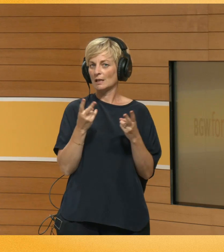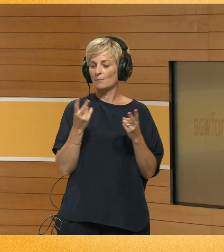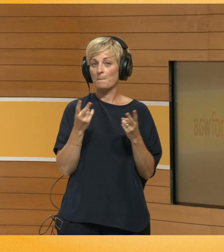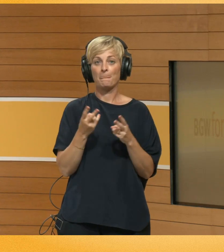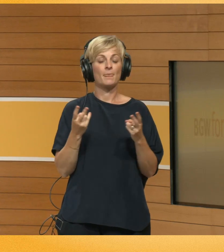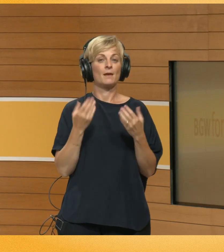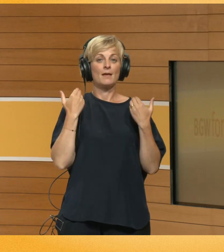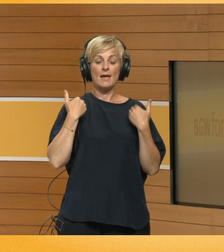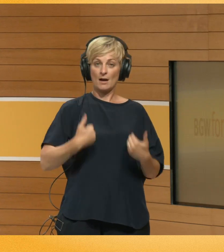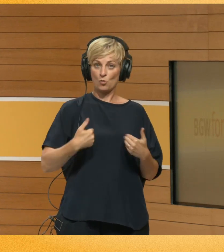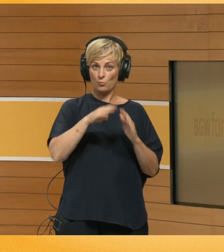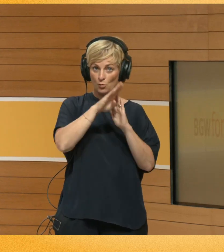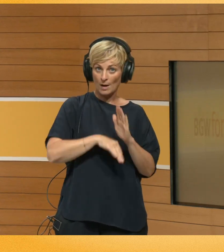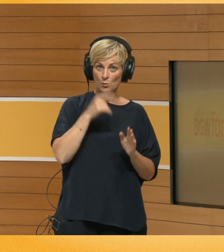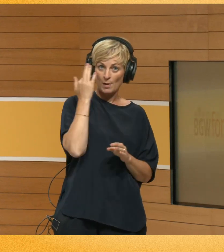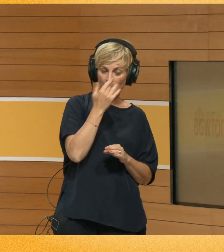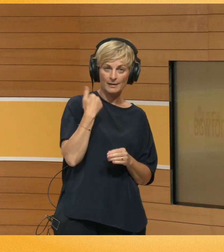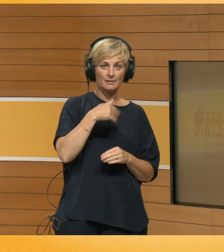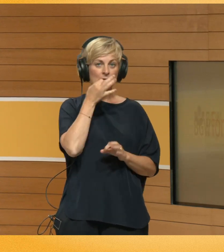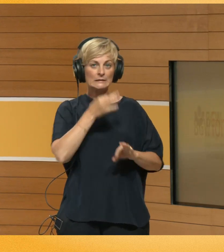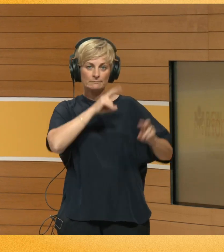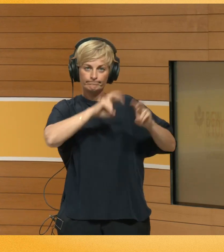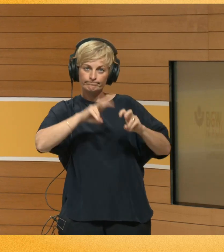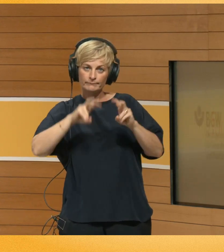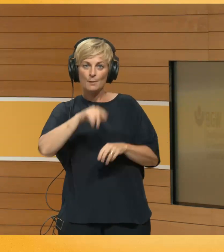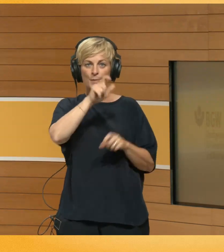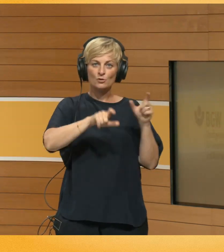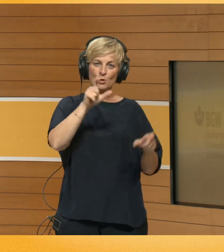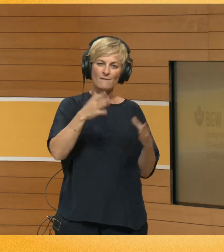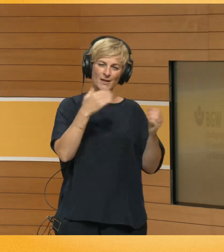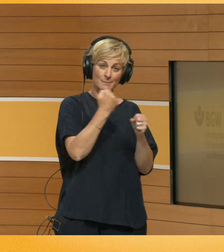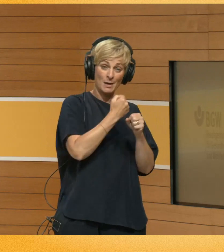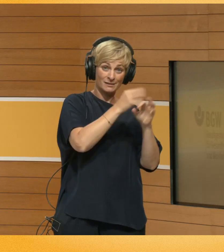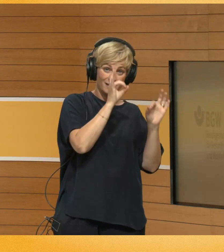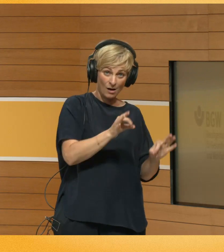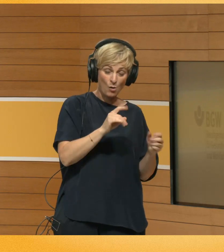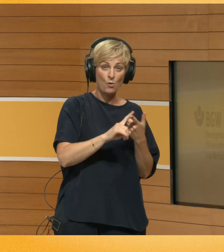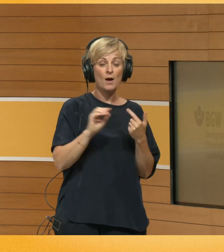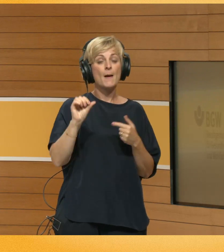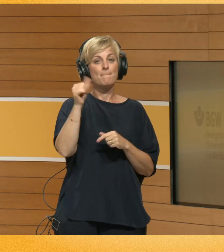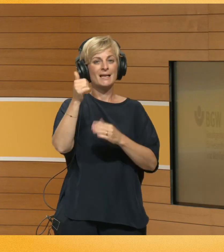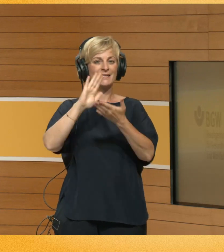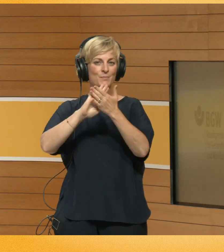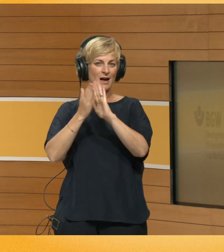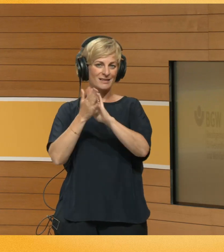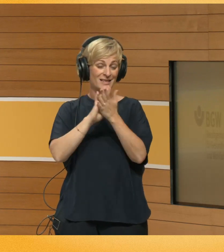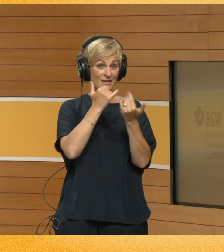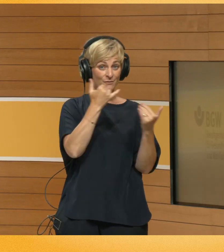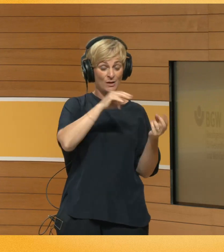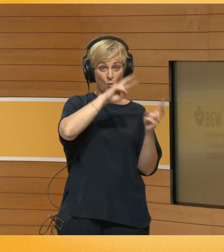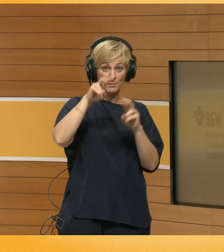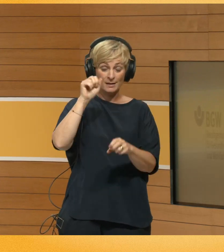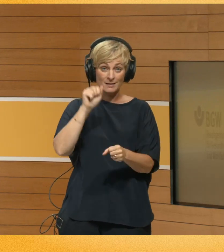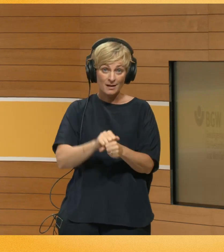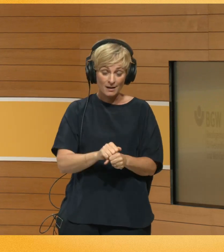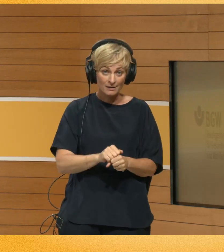they doing their best practices, and we put it into perspective with the evidence-based science that's out there